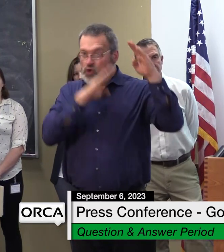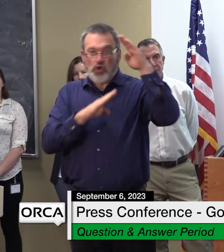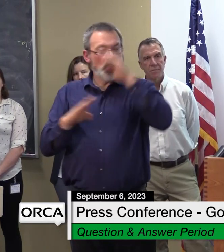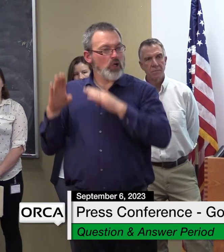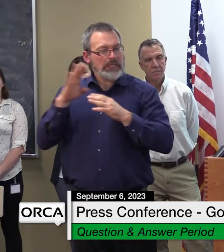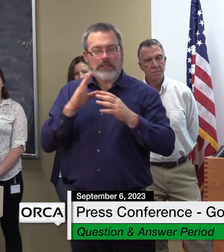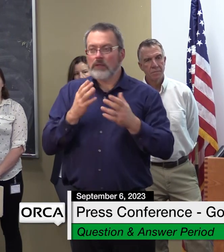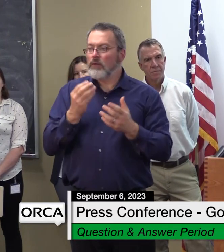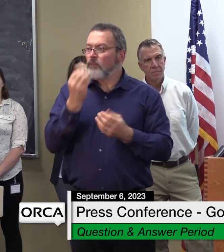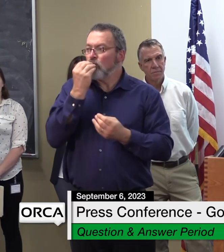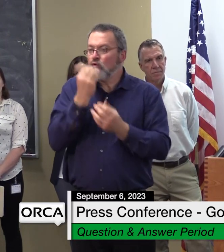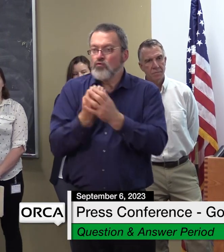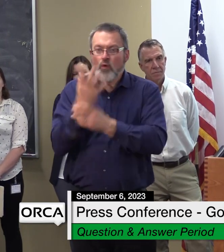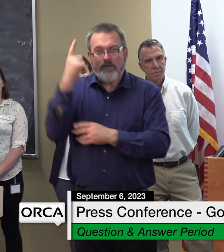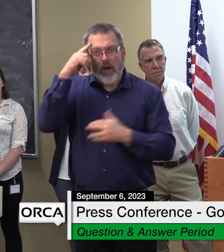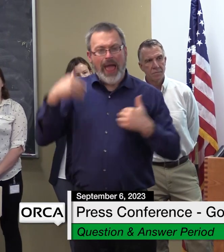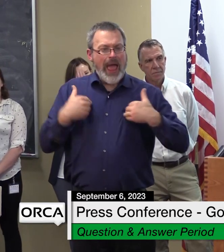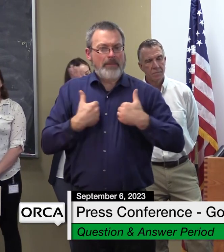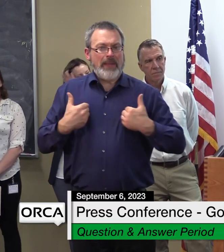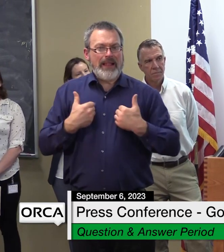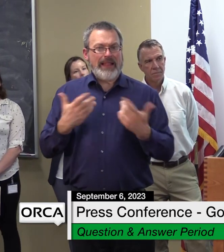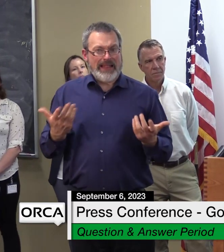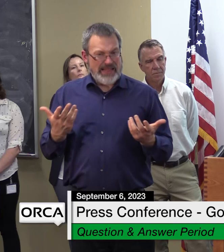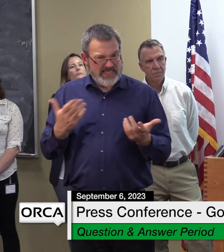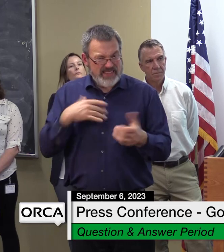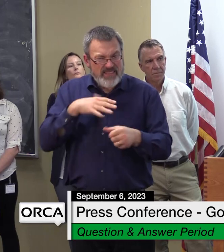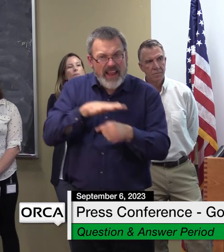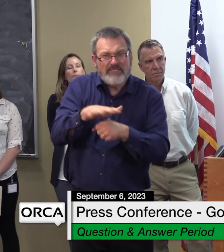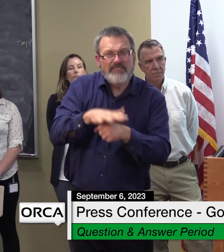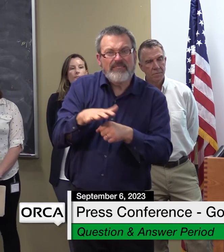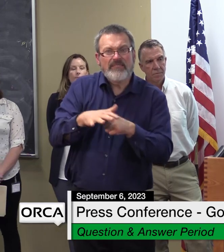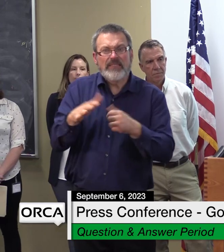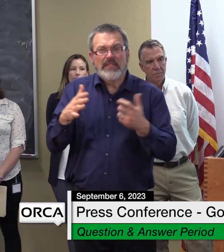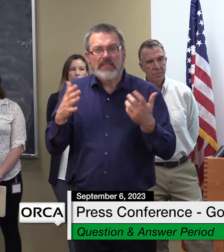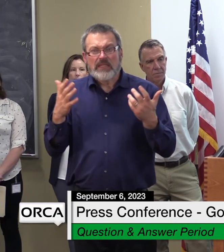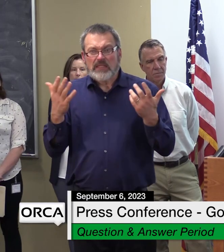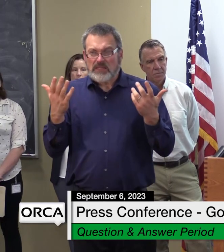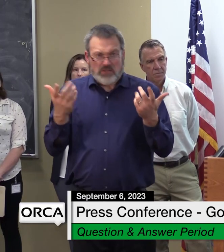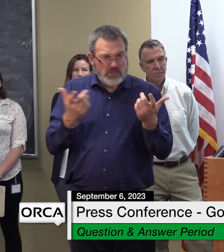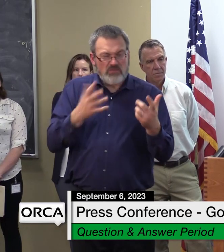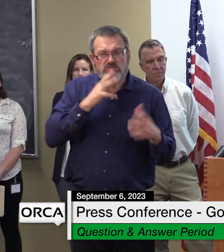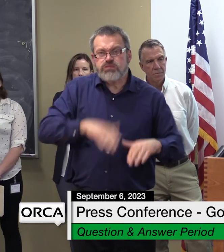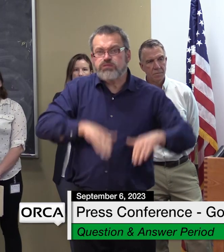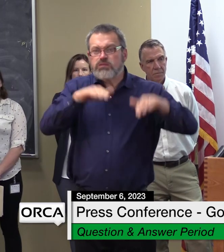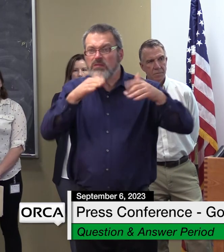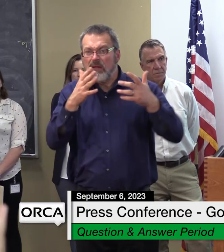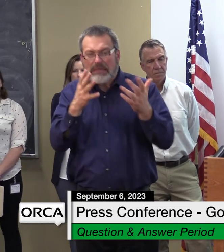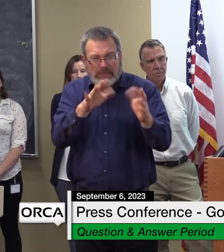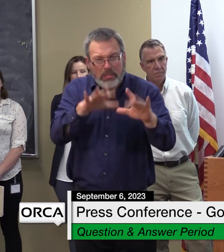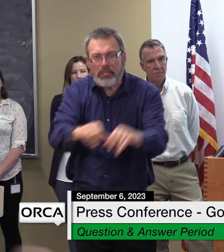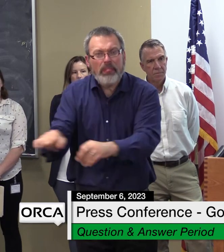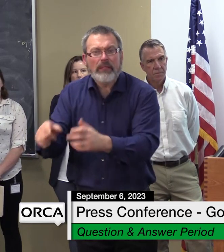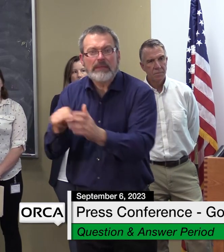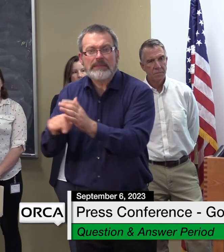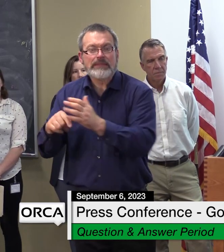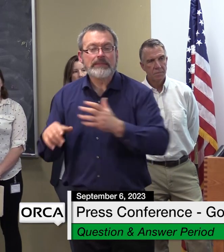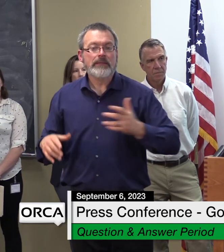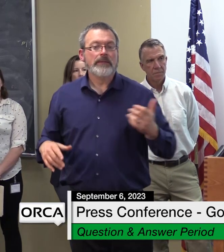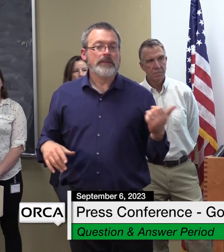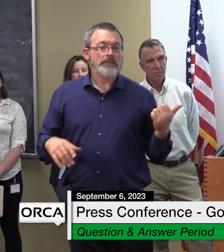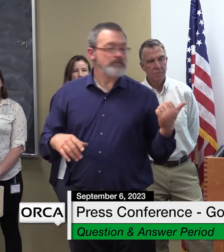doing anything to help that situation? Yeah, we've had some discussions, how to manage